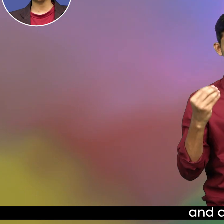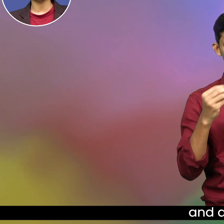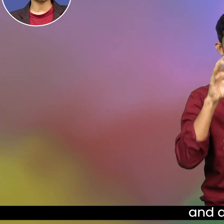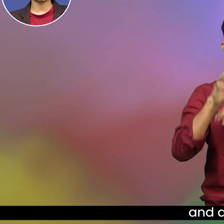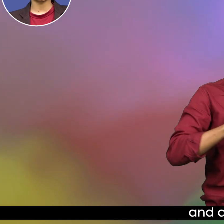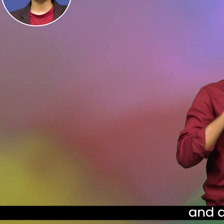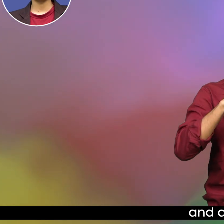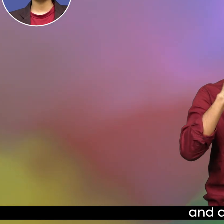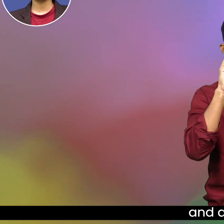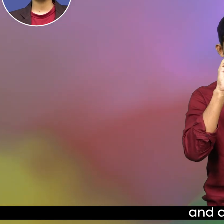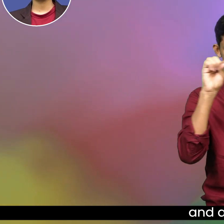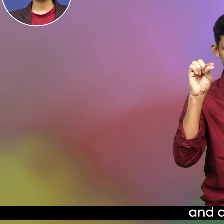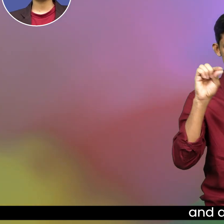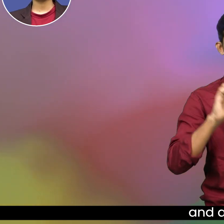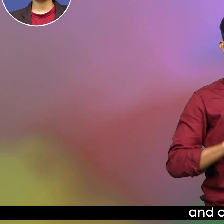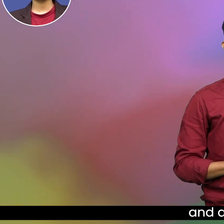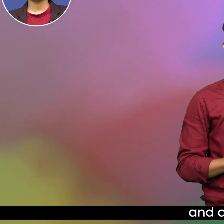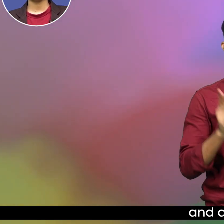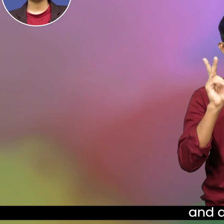animal tissues.